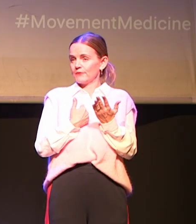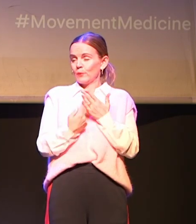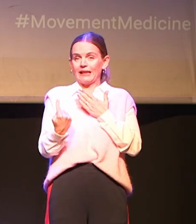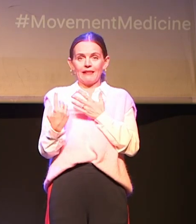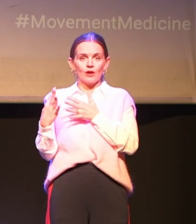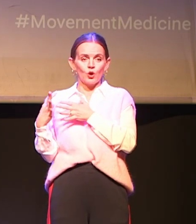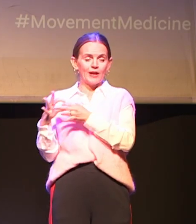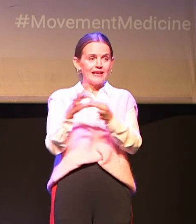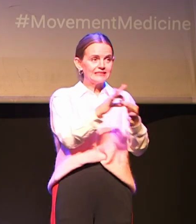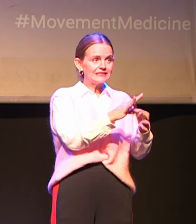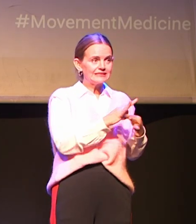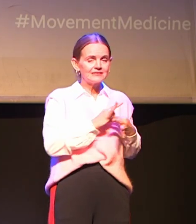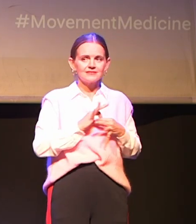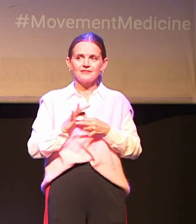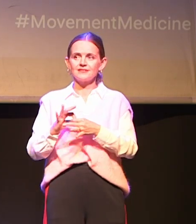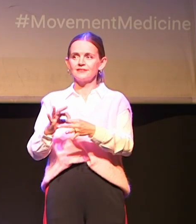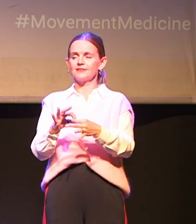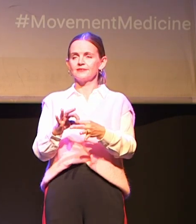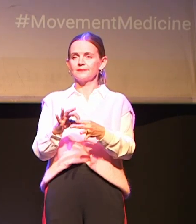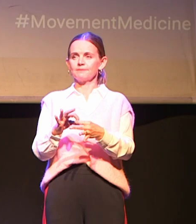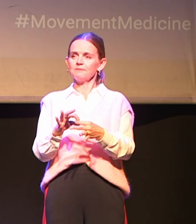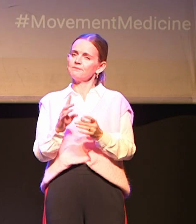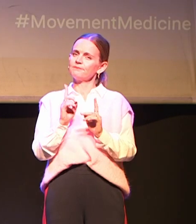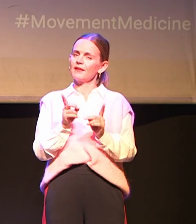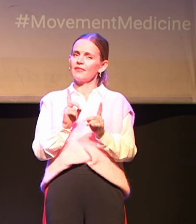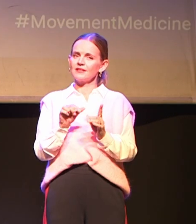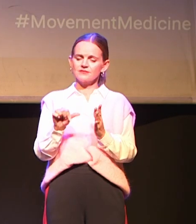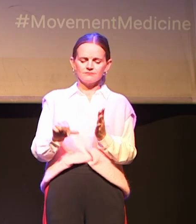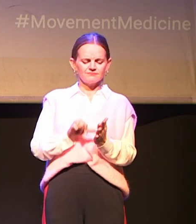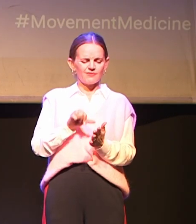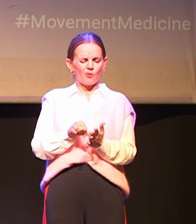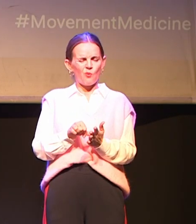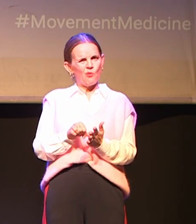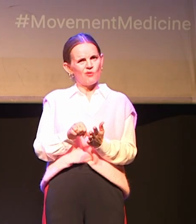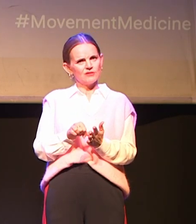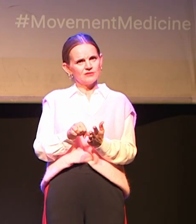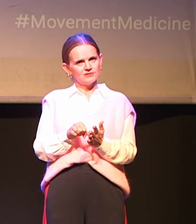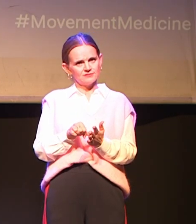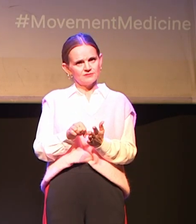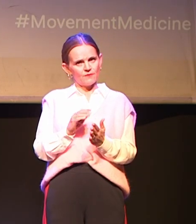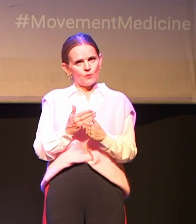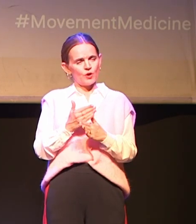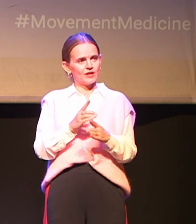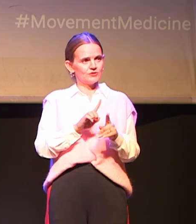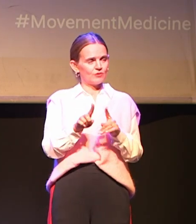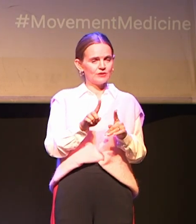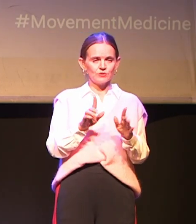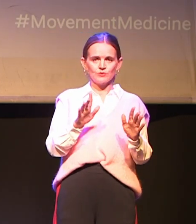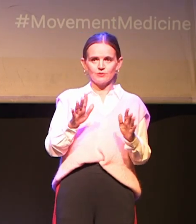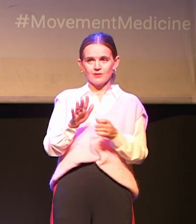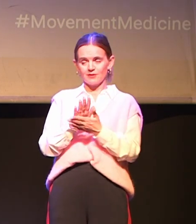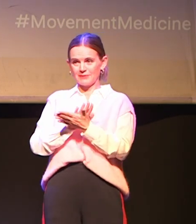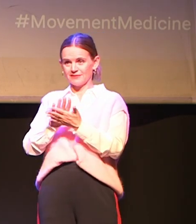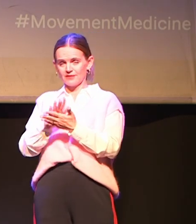like that's actually what we are. That's the core of so much of this work is to reposition ourselves back into the collective